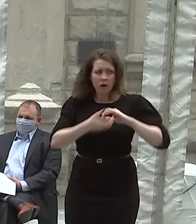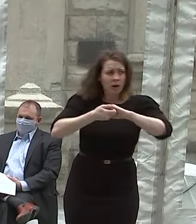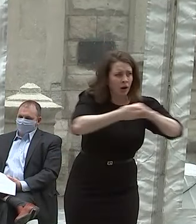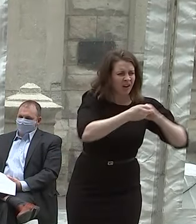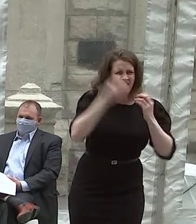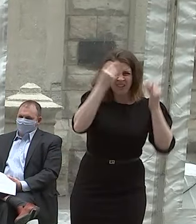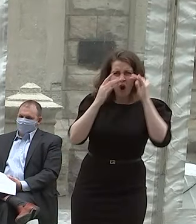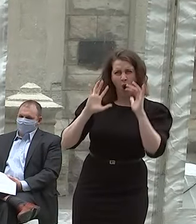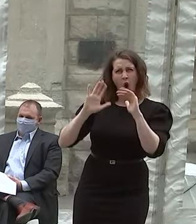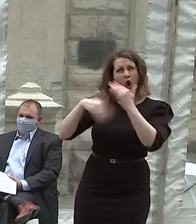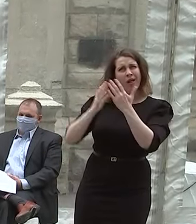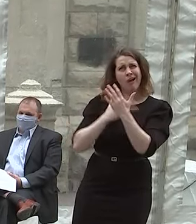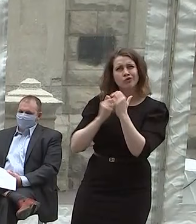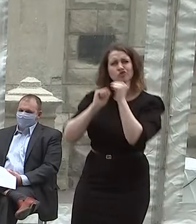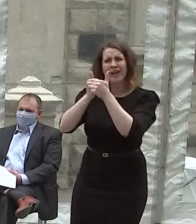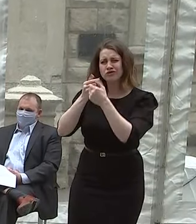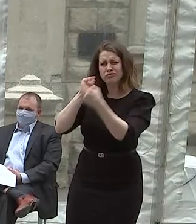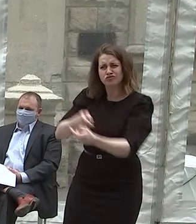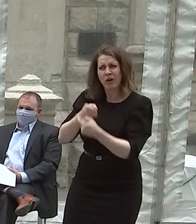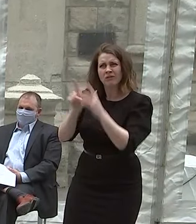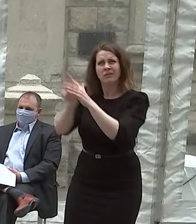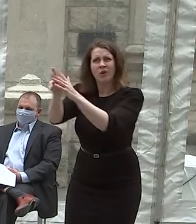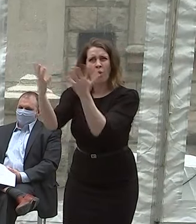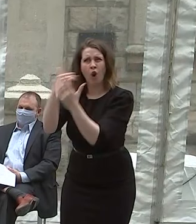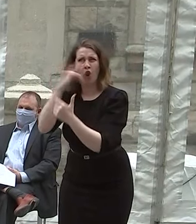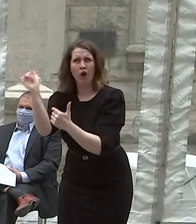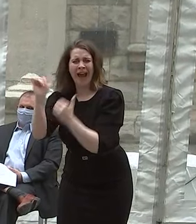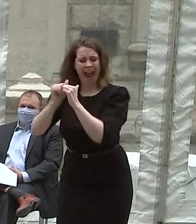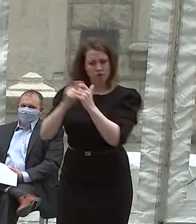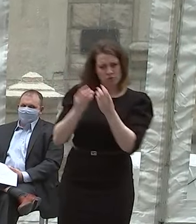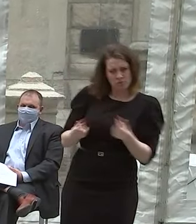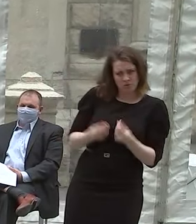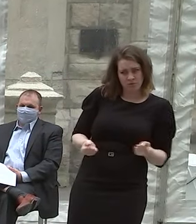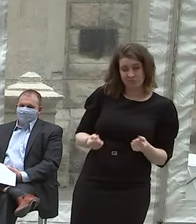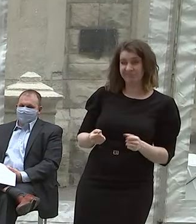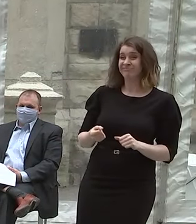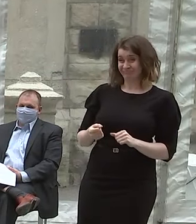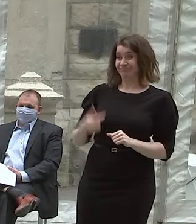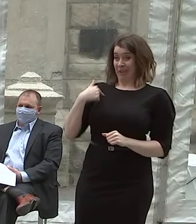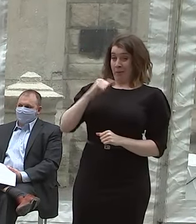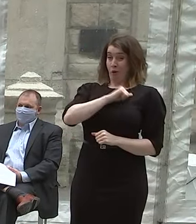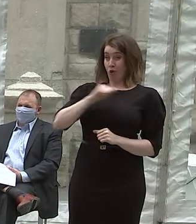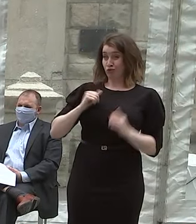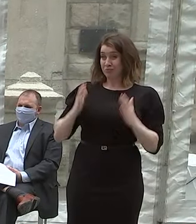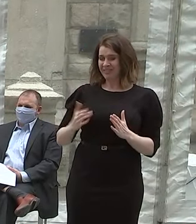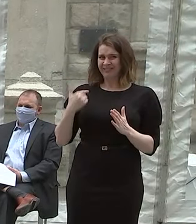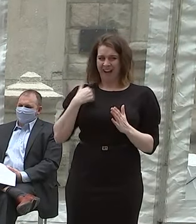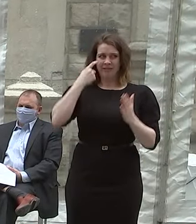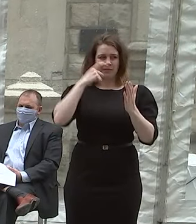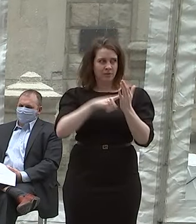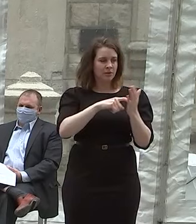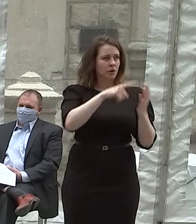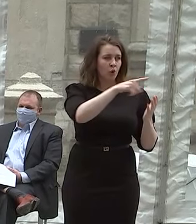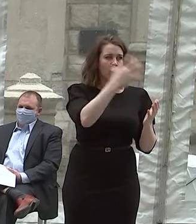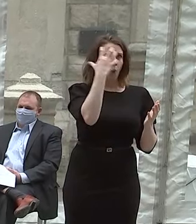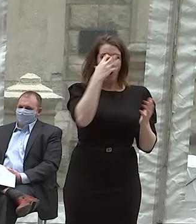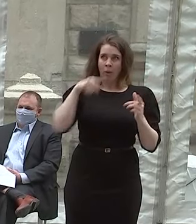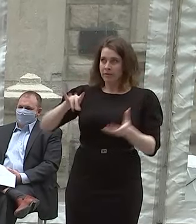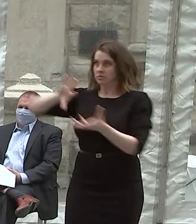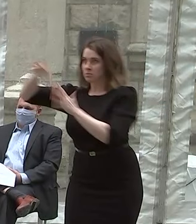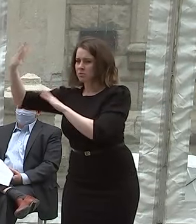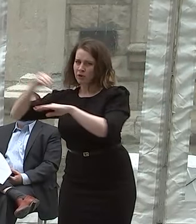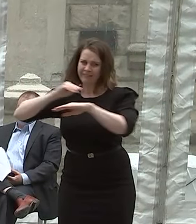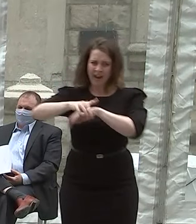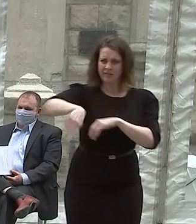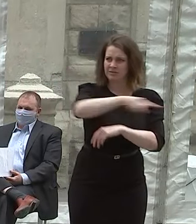challenges that our Chicagoans are facing. As aldermen, we have seen firsthand the impact of the crisis on many of our residents, from those